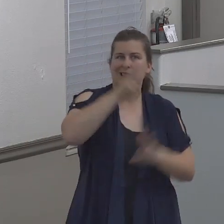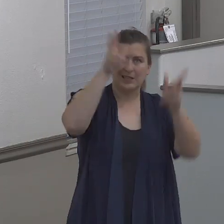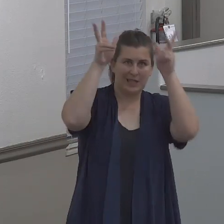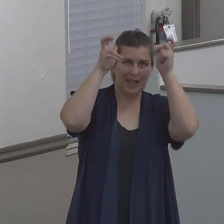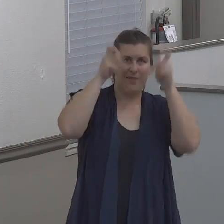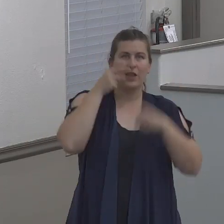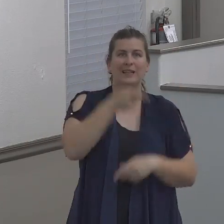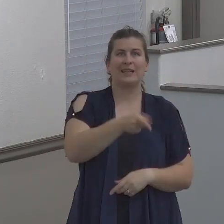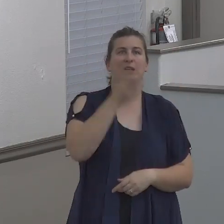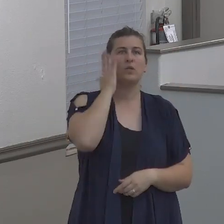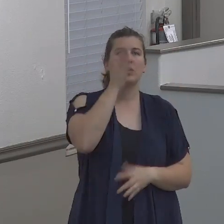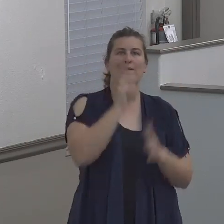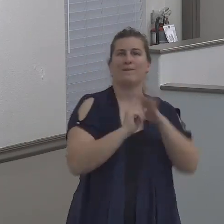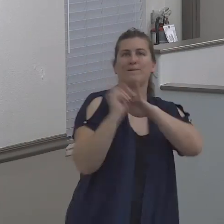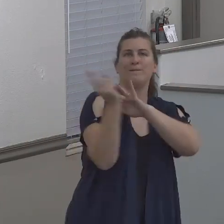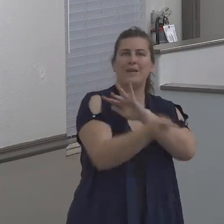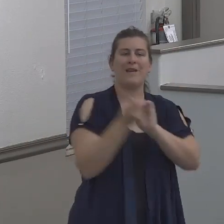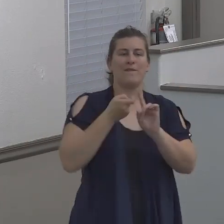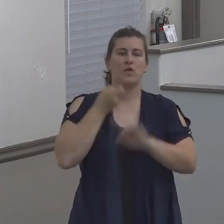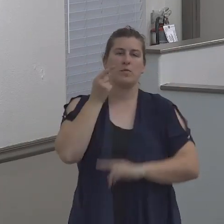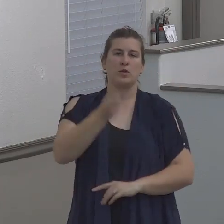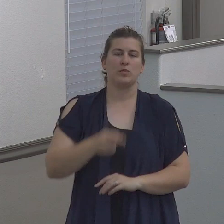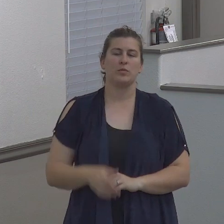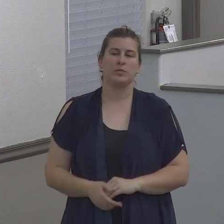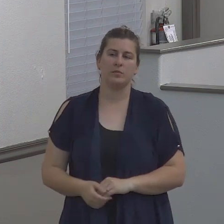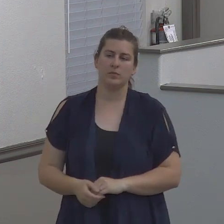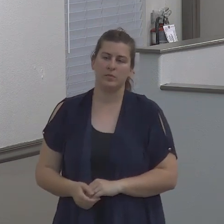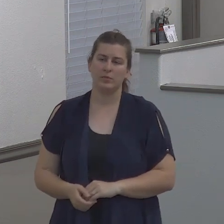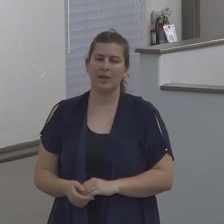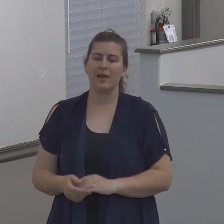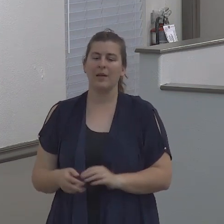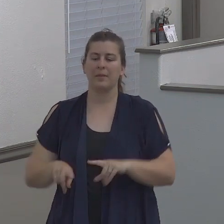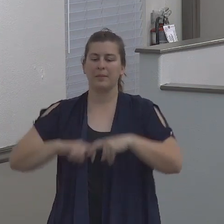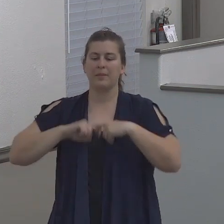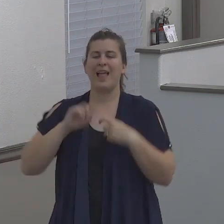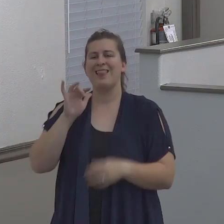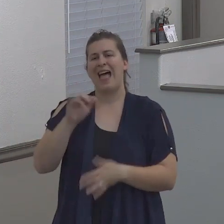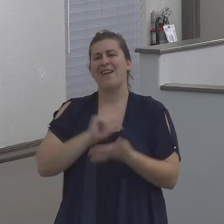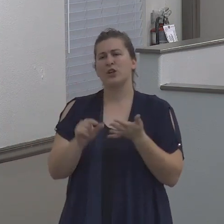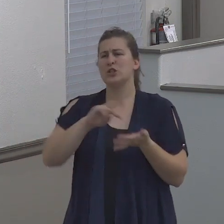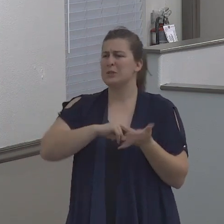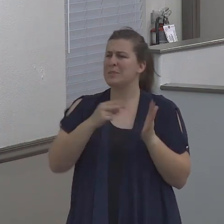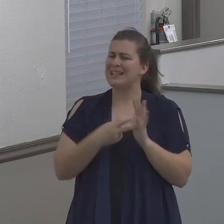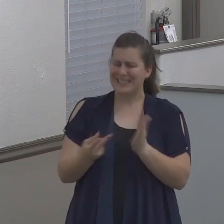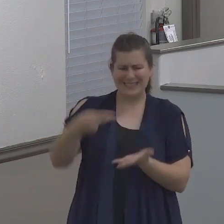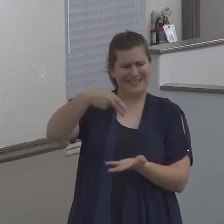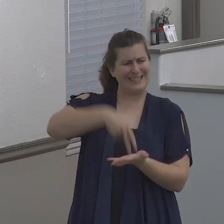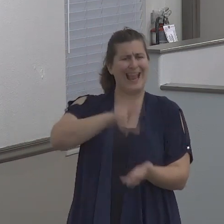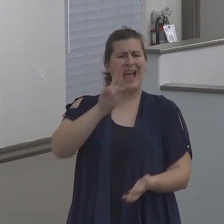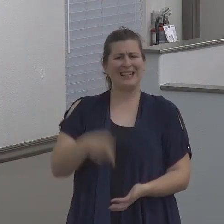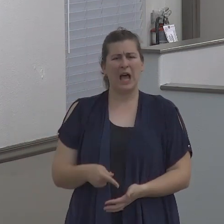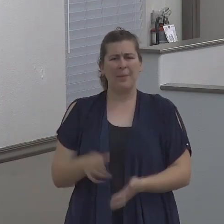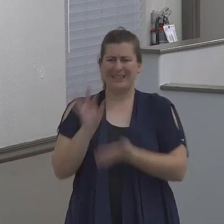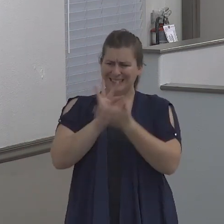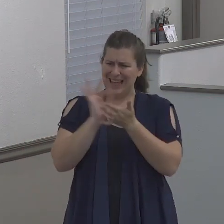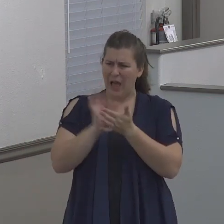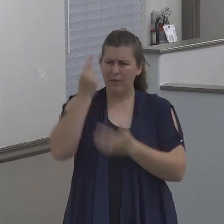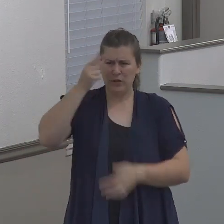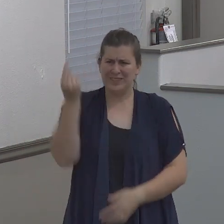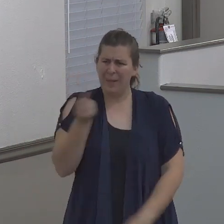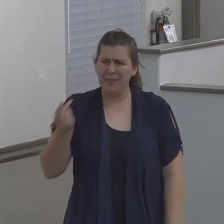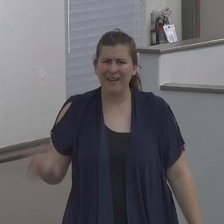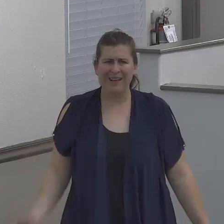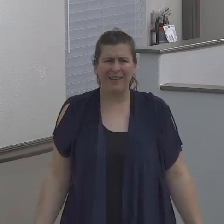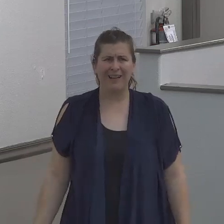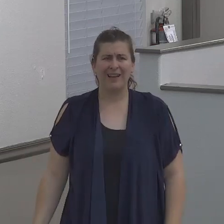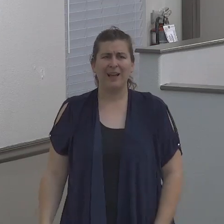one. Resist the devil, and he will flee from you. That means to stand up. Stand